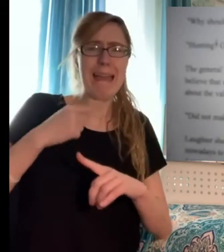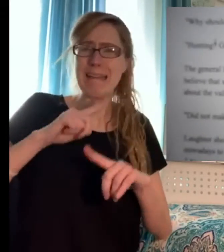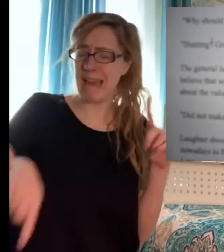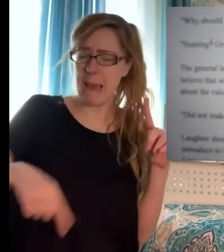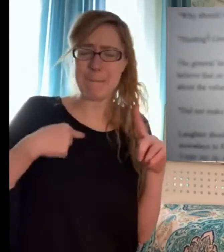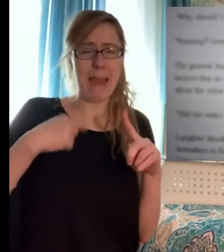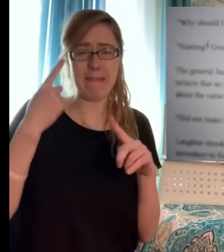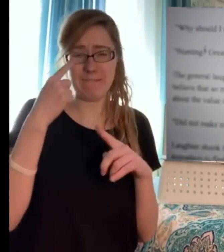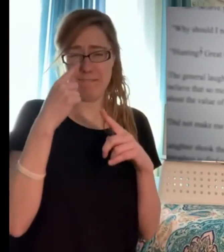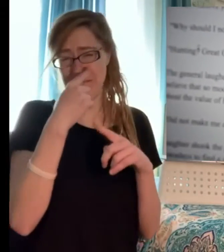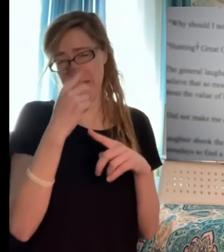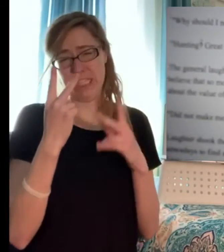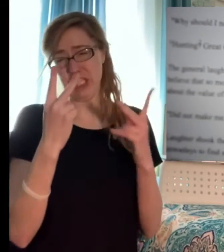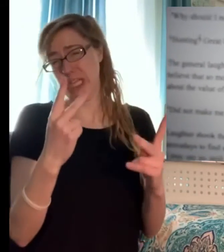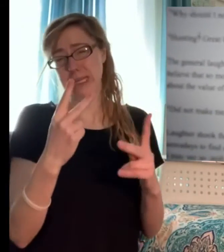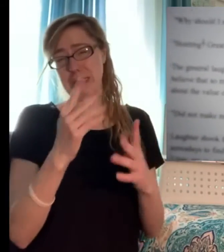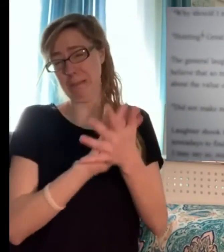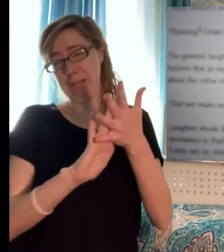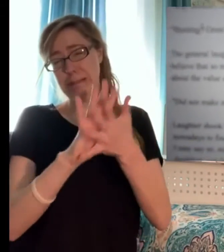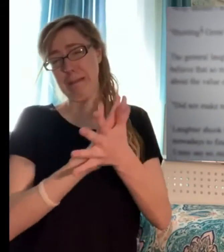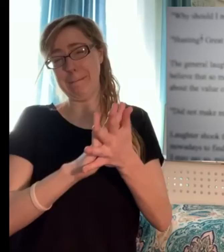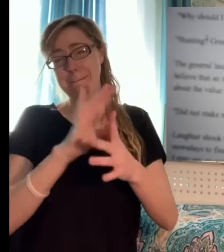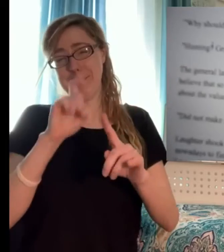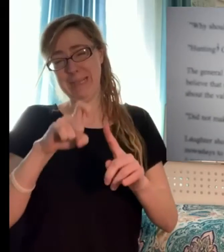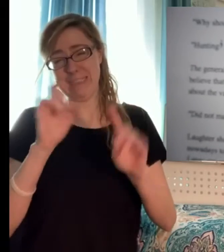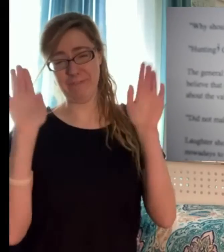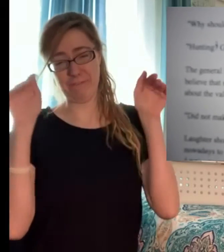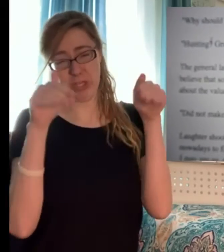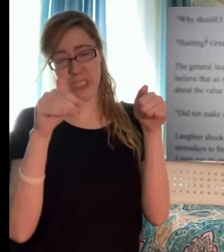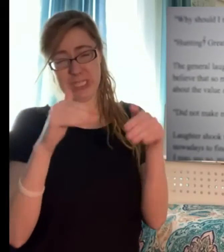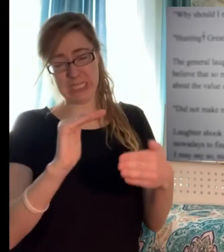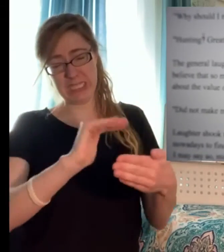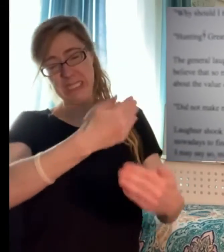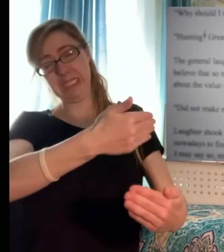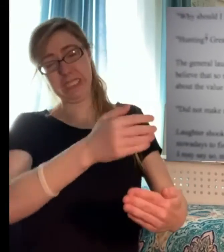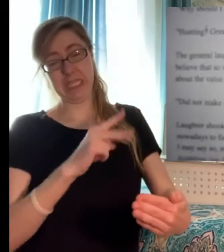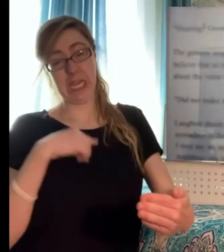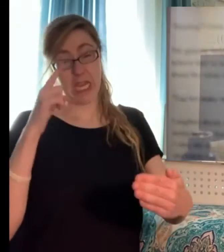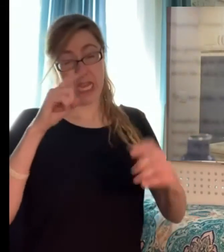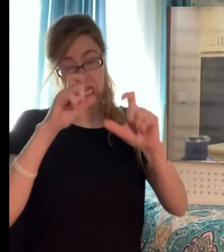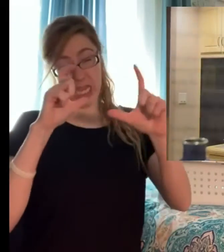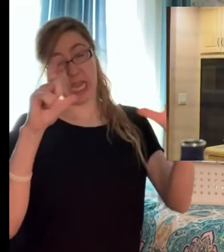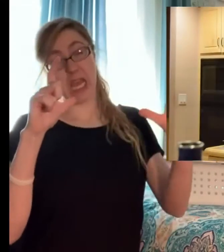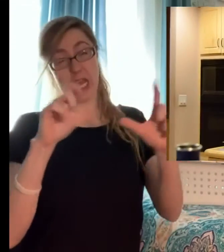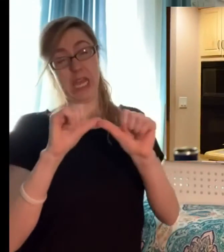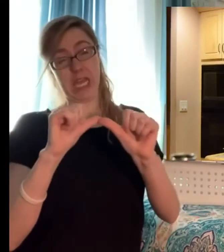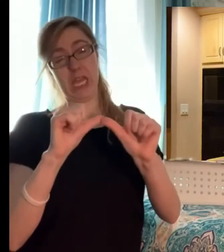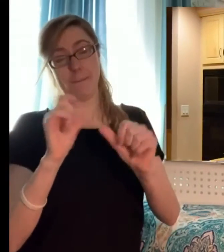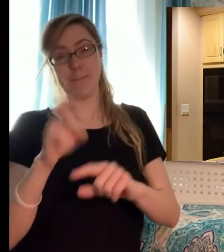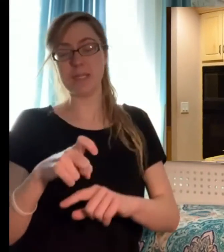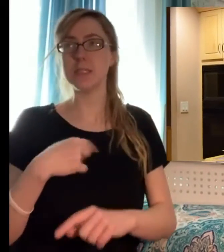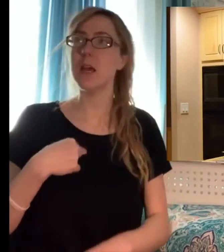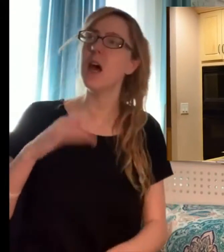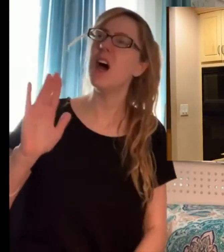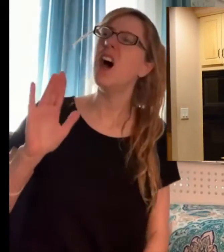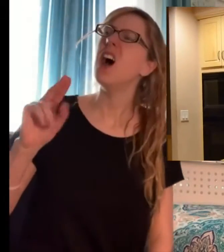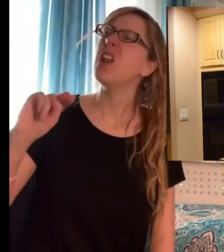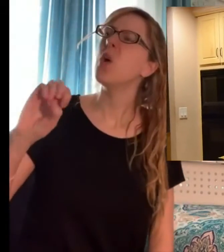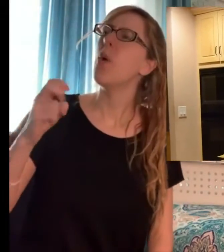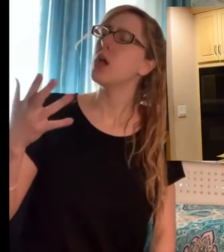blurry vision had to focus on the screen. My eyelids had to stay open. Hey Noah! You want some cookies?